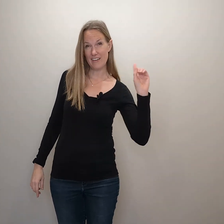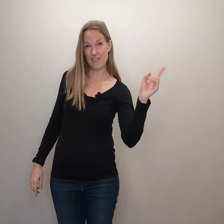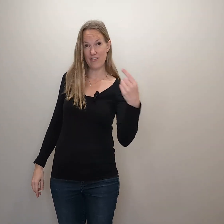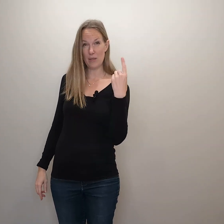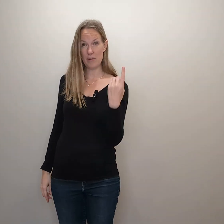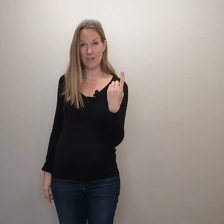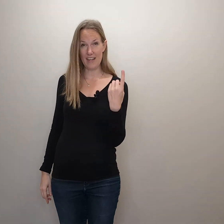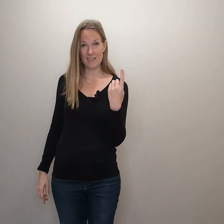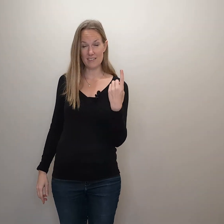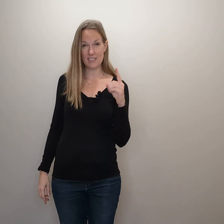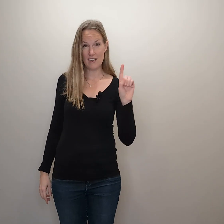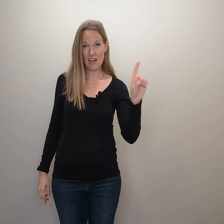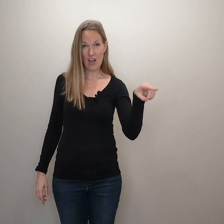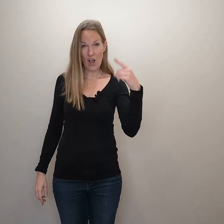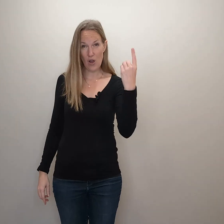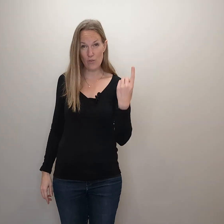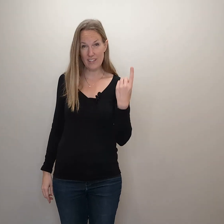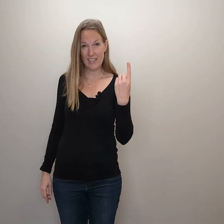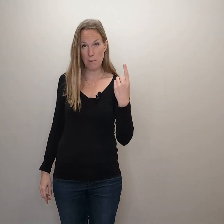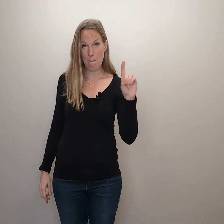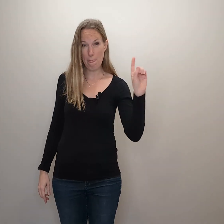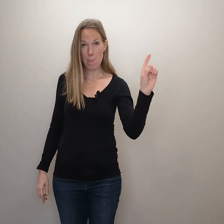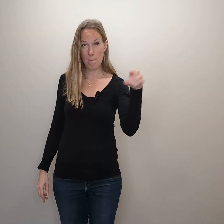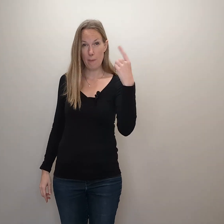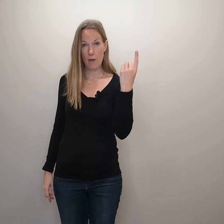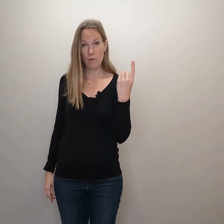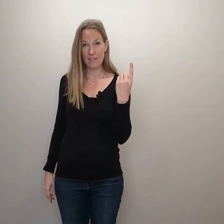of flip it around. Only.